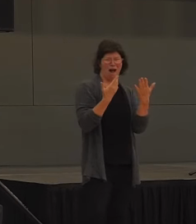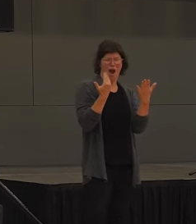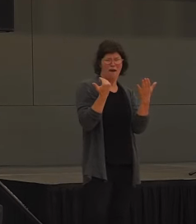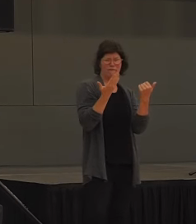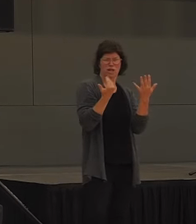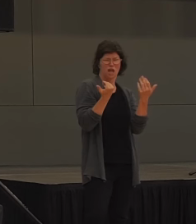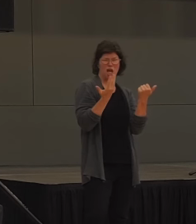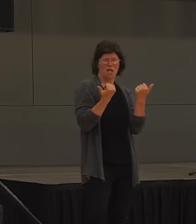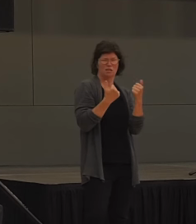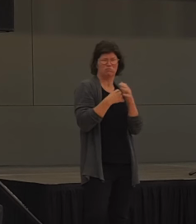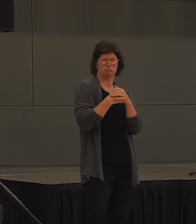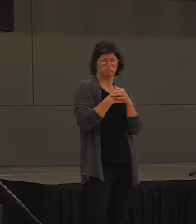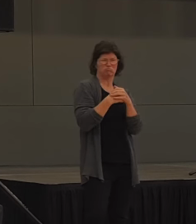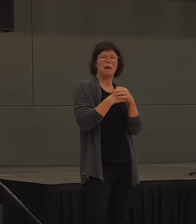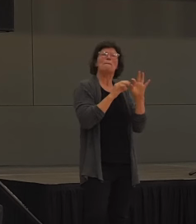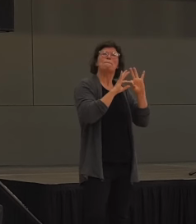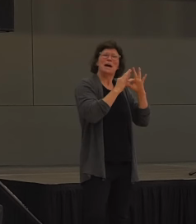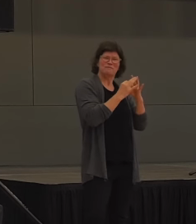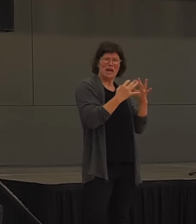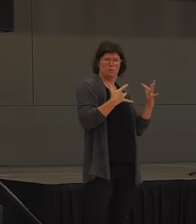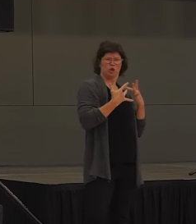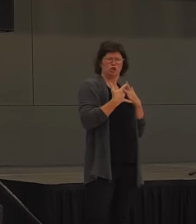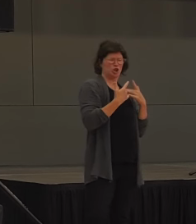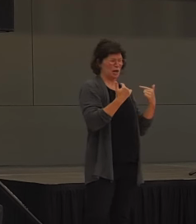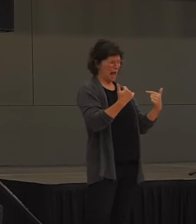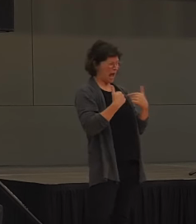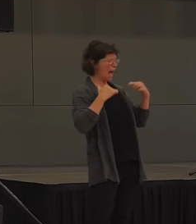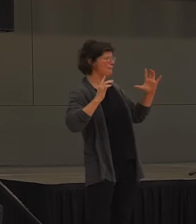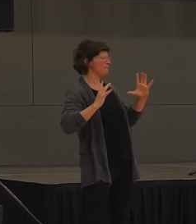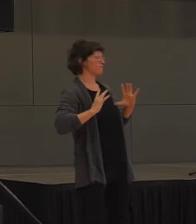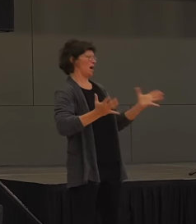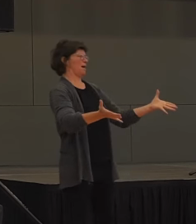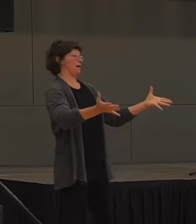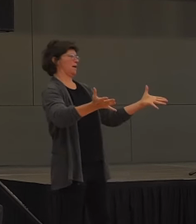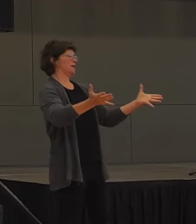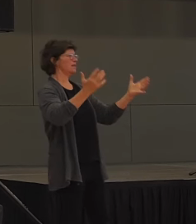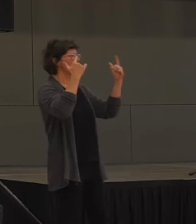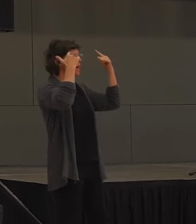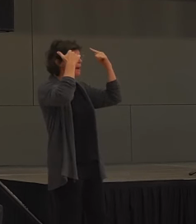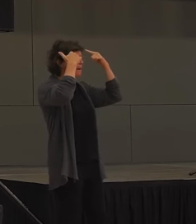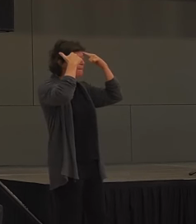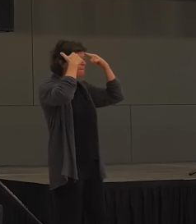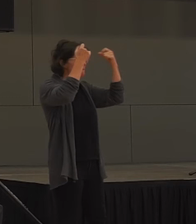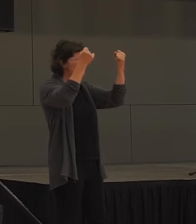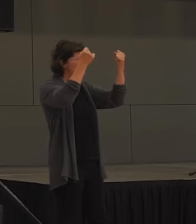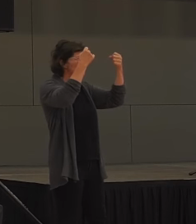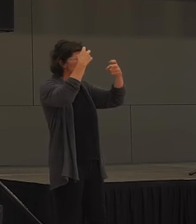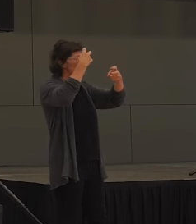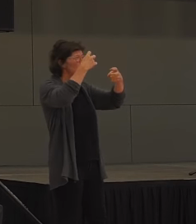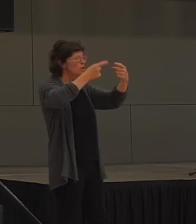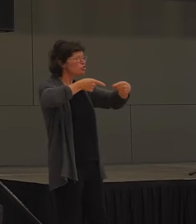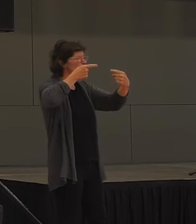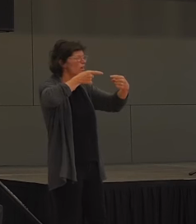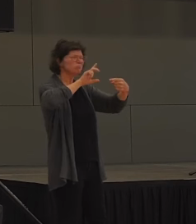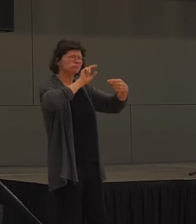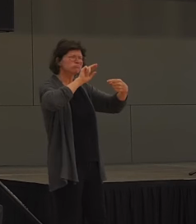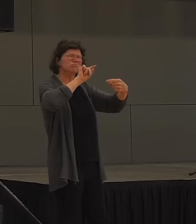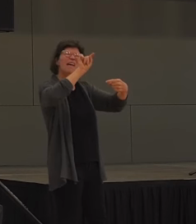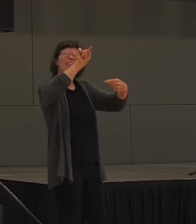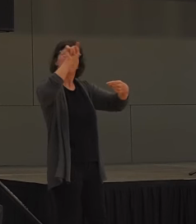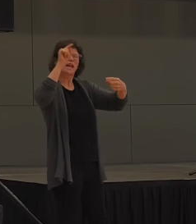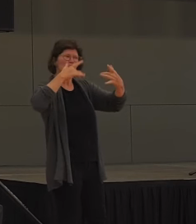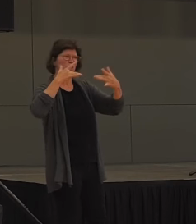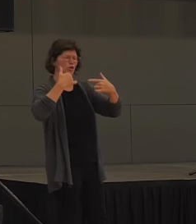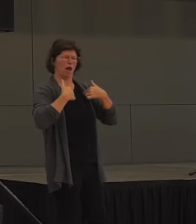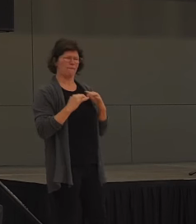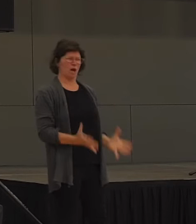my family that's worried about me. I'm not having troubles with my memory. It's my coworkers who are worried about me.